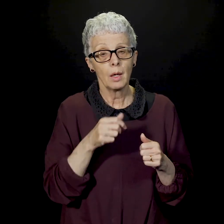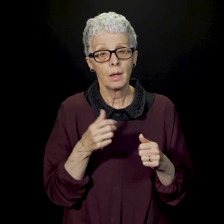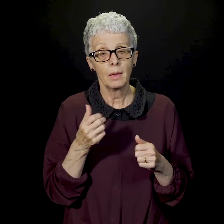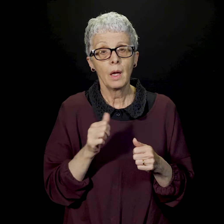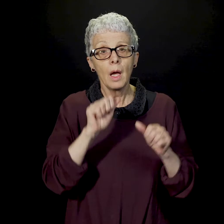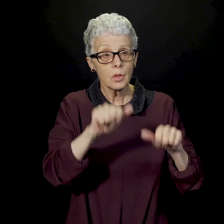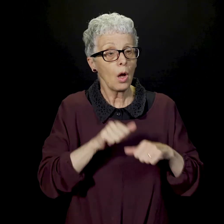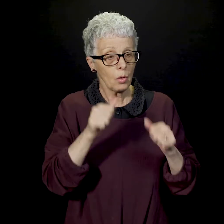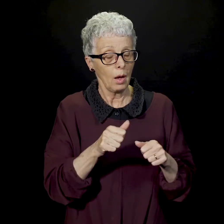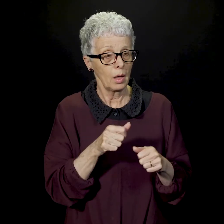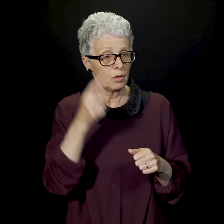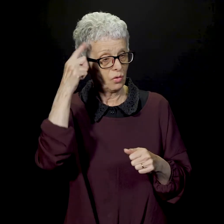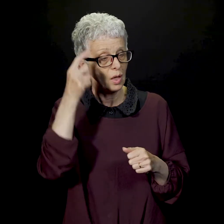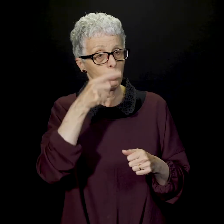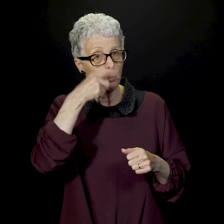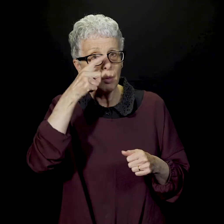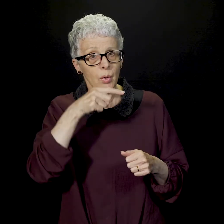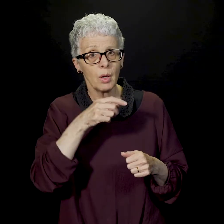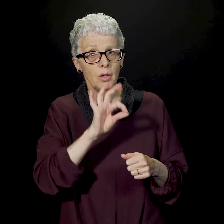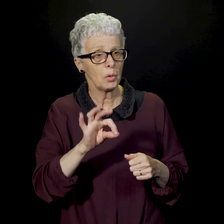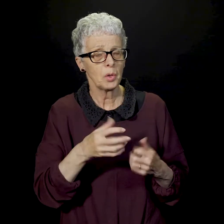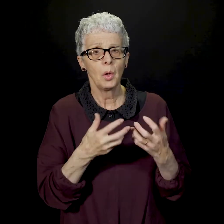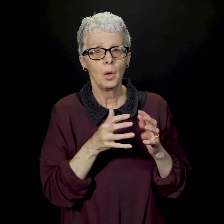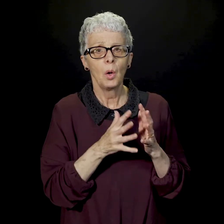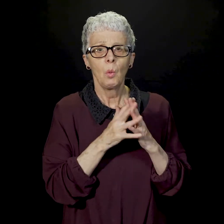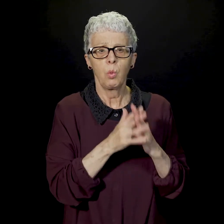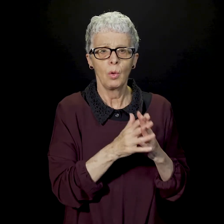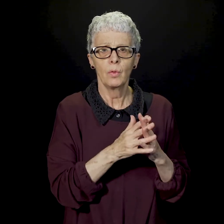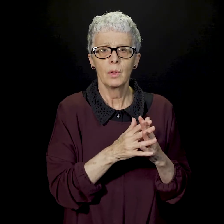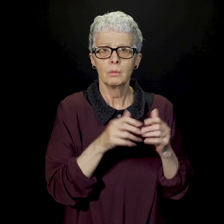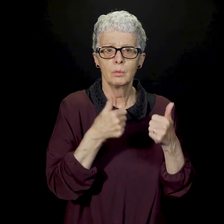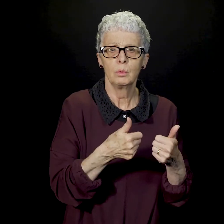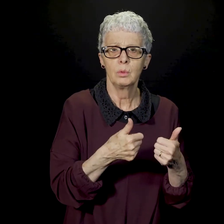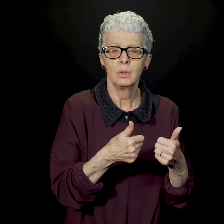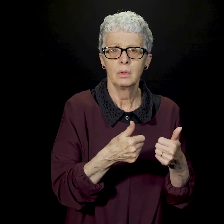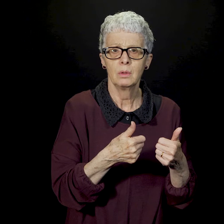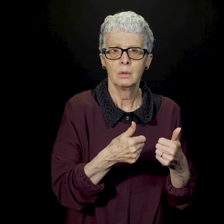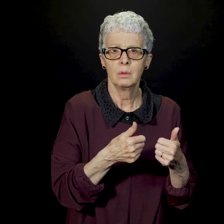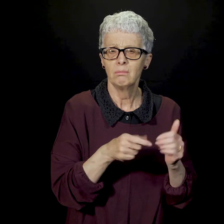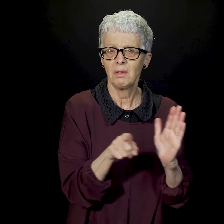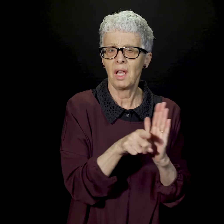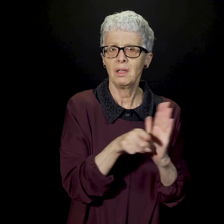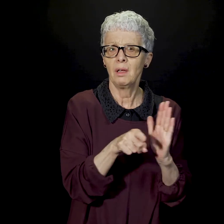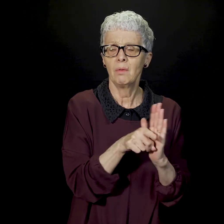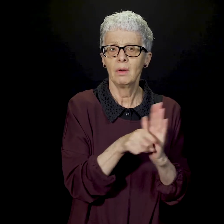it's okay to treat people as if they're worth less than what they really are. It's okay to do that.